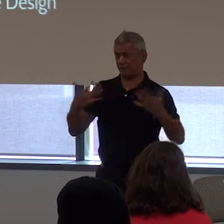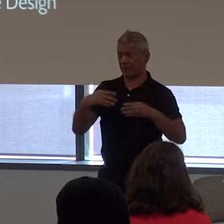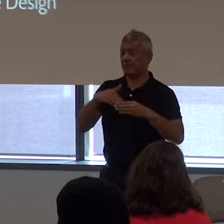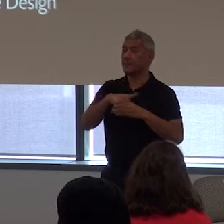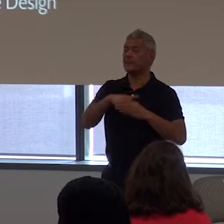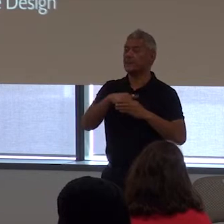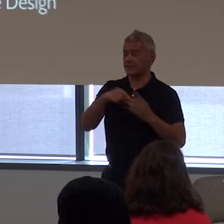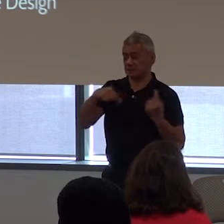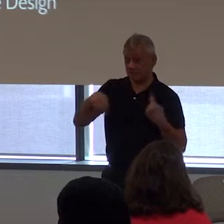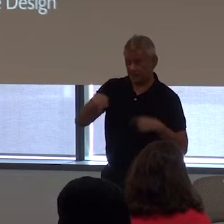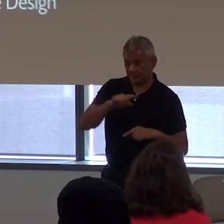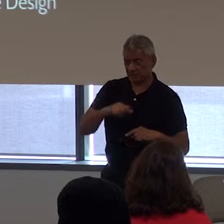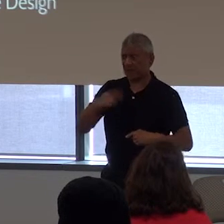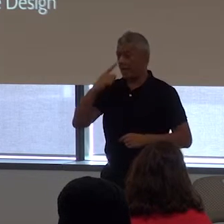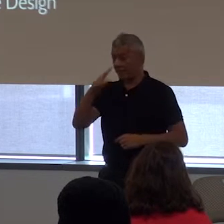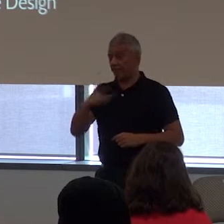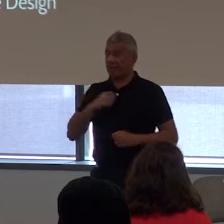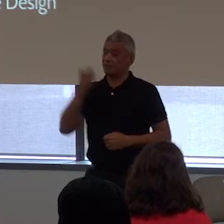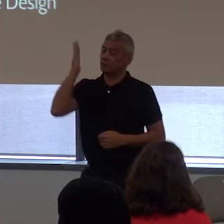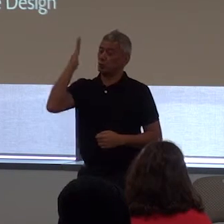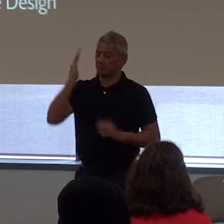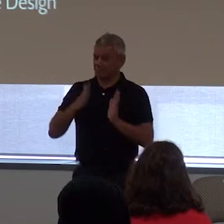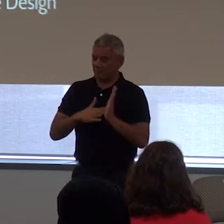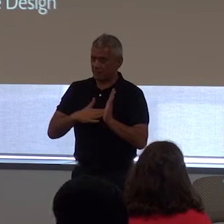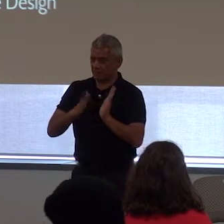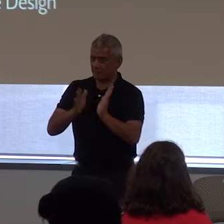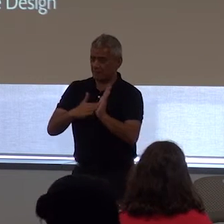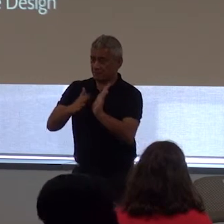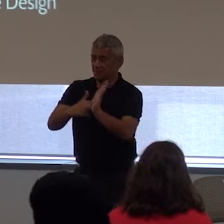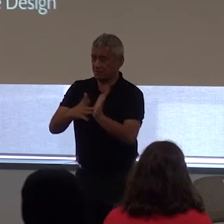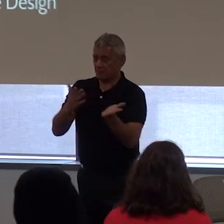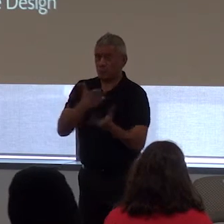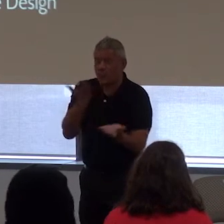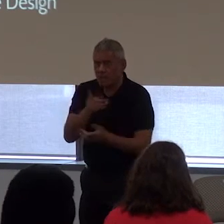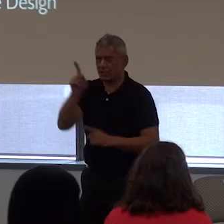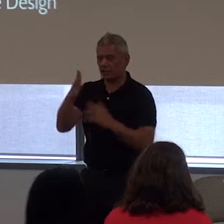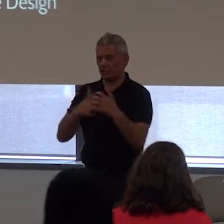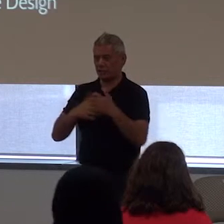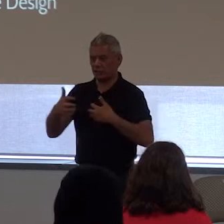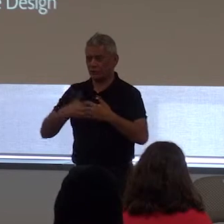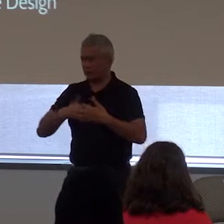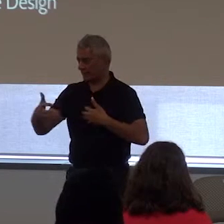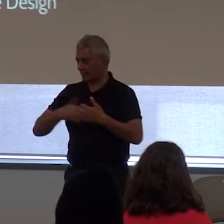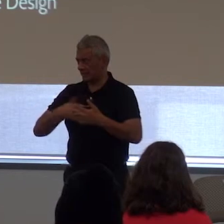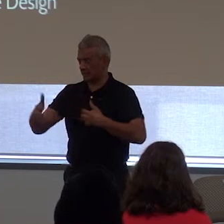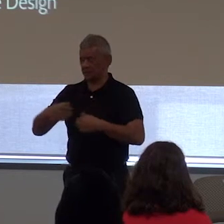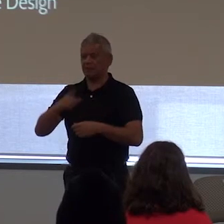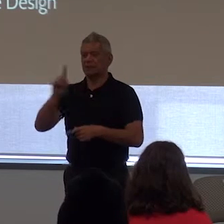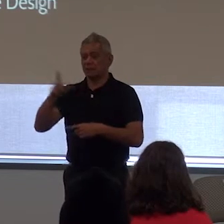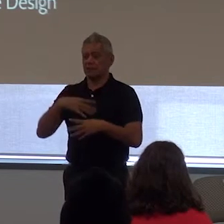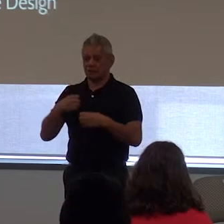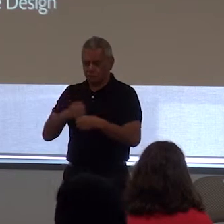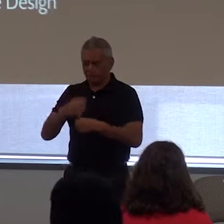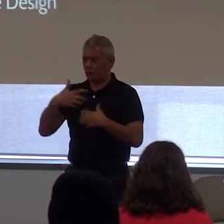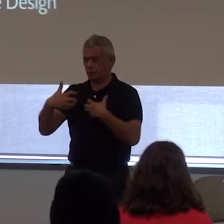and those talks are held every month out at Griffith University. And you're going to get a lot of information, and you're going to